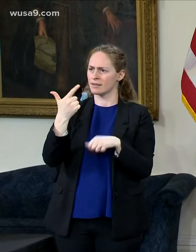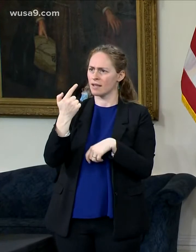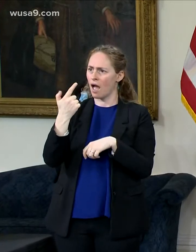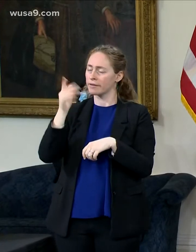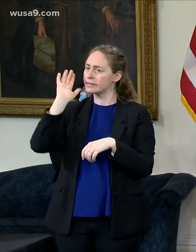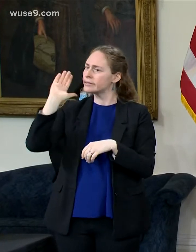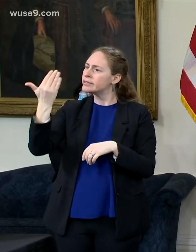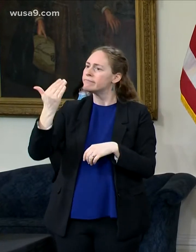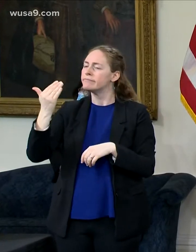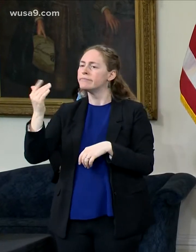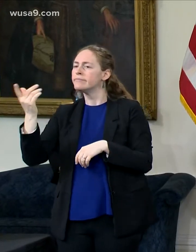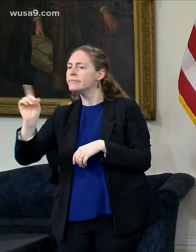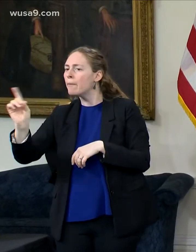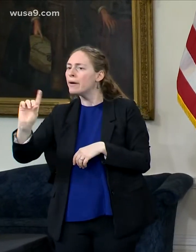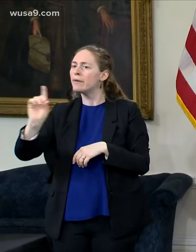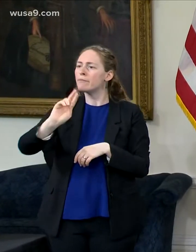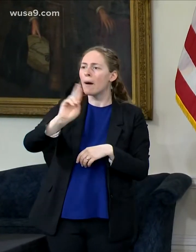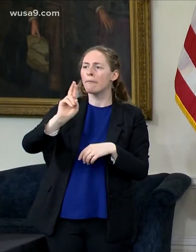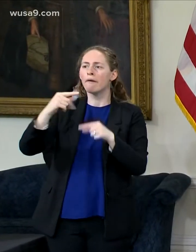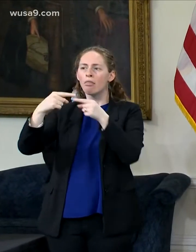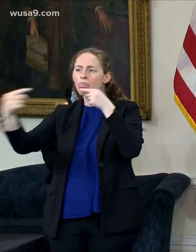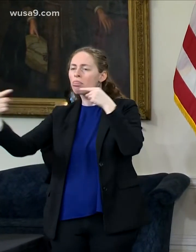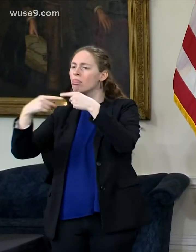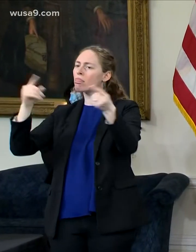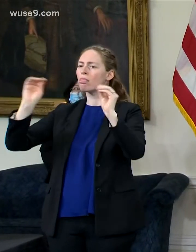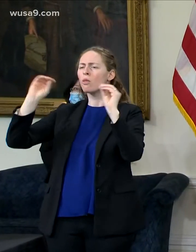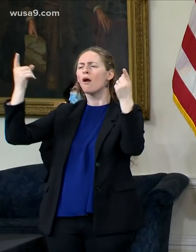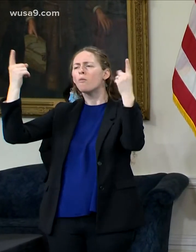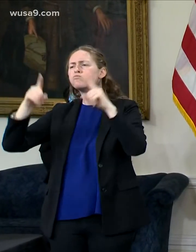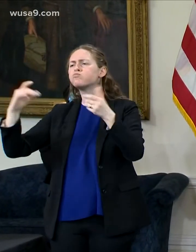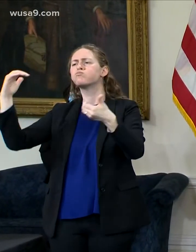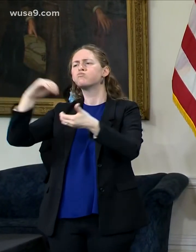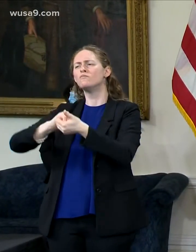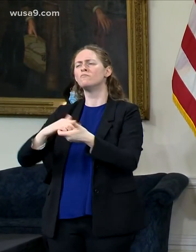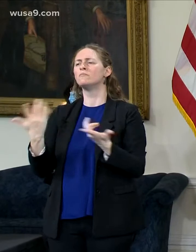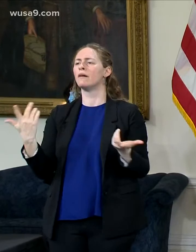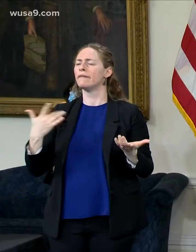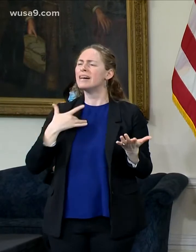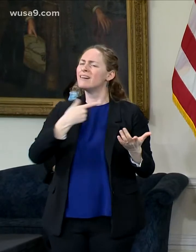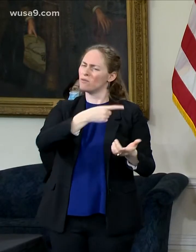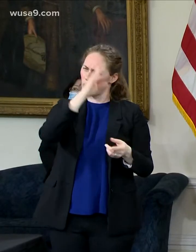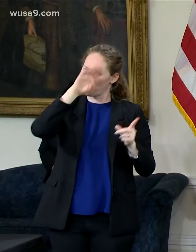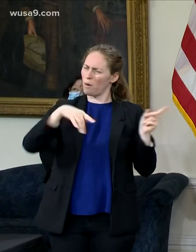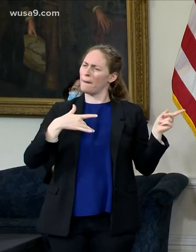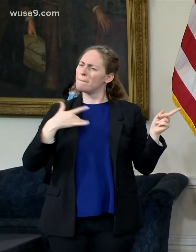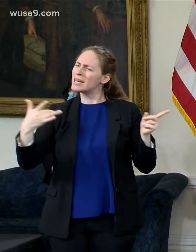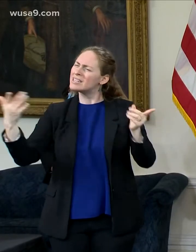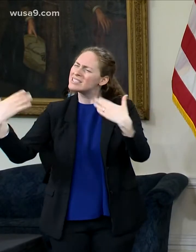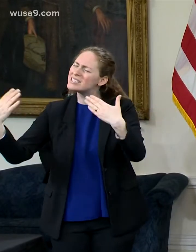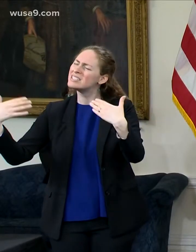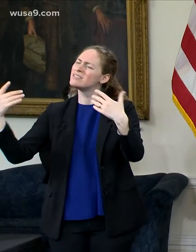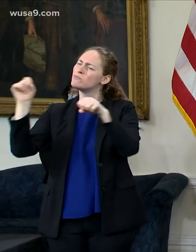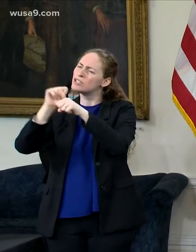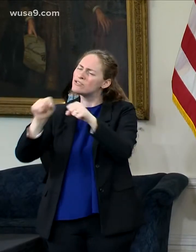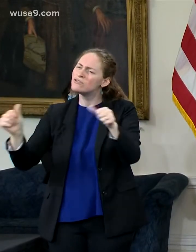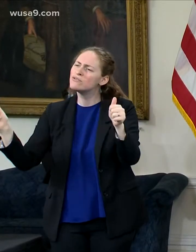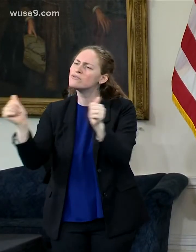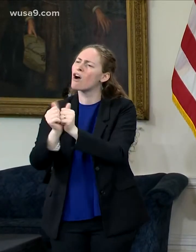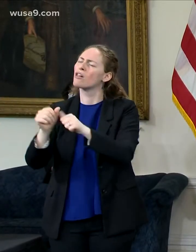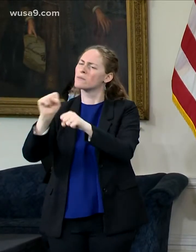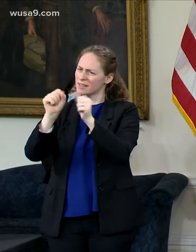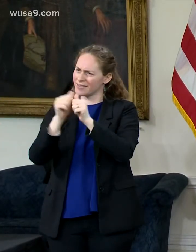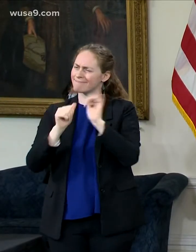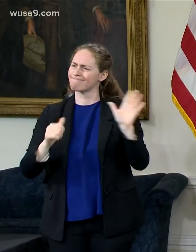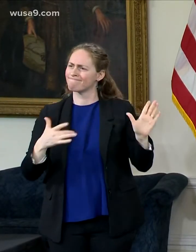you often talk about ways forward, about people coming together. Is there a way forward on gun violence right now in 2021, or are